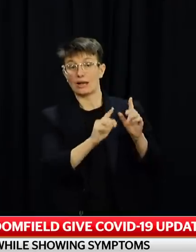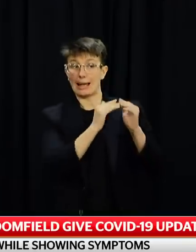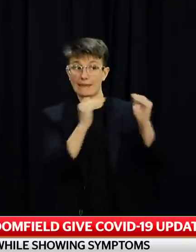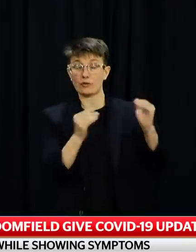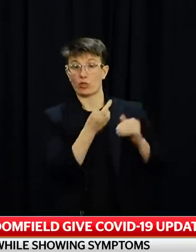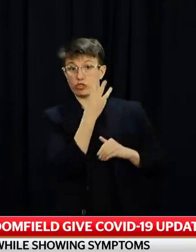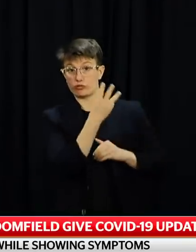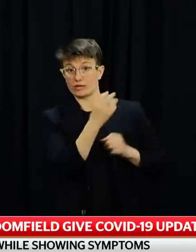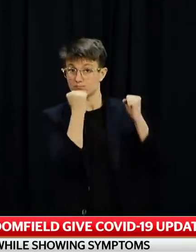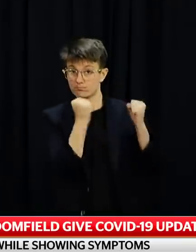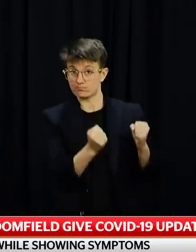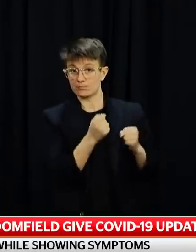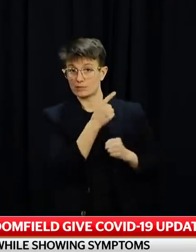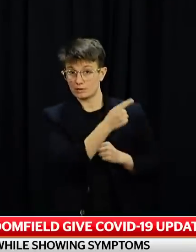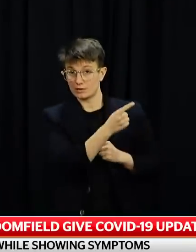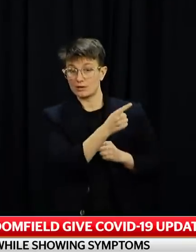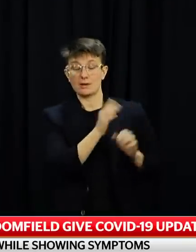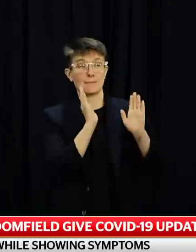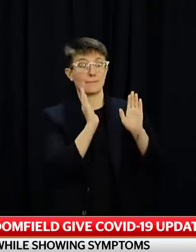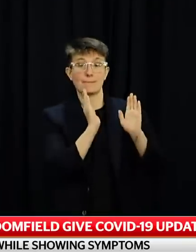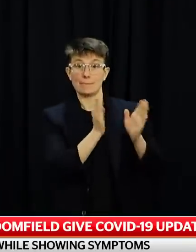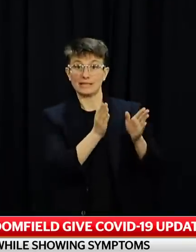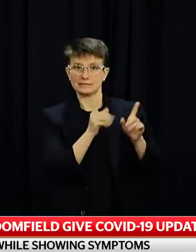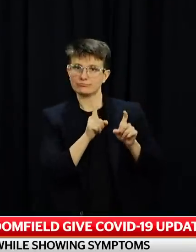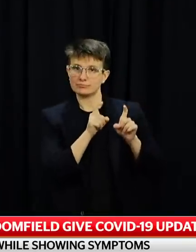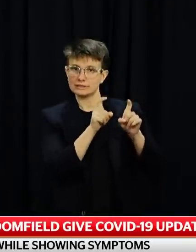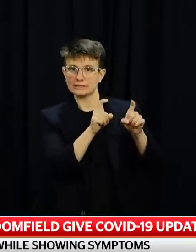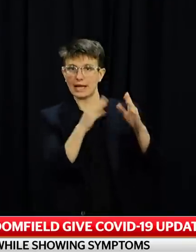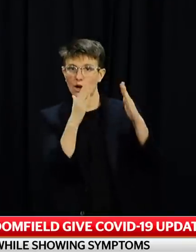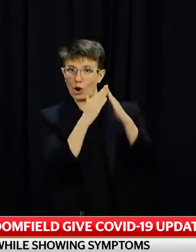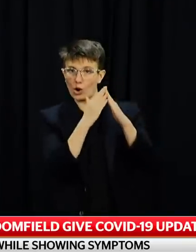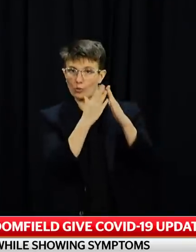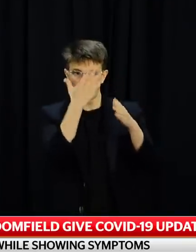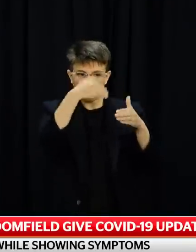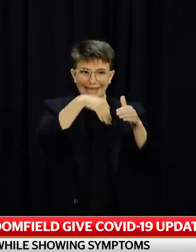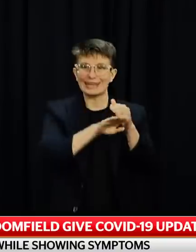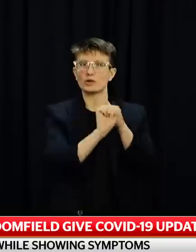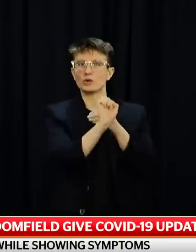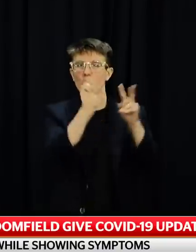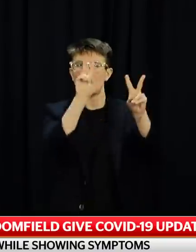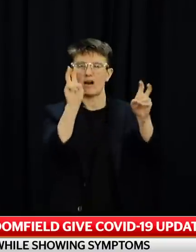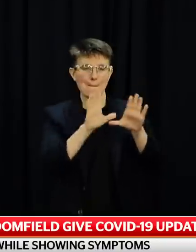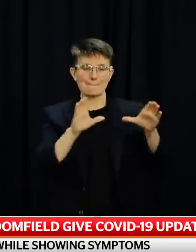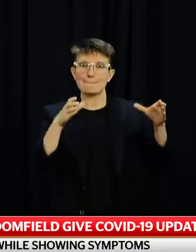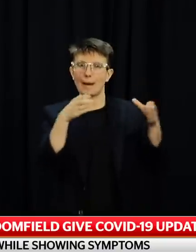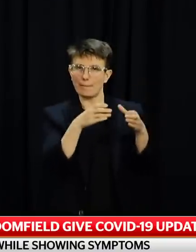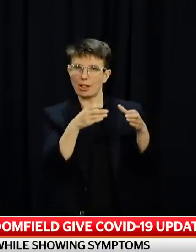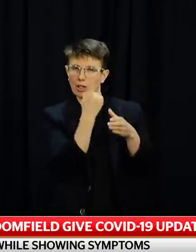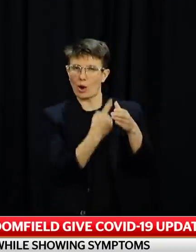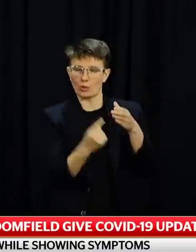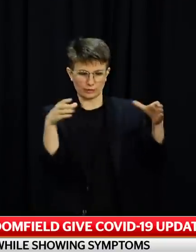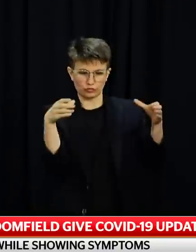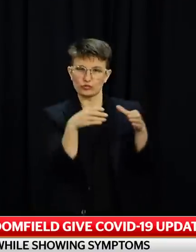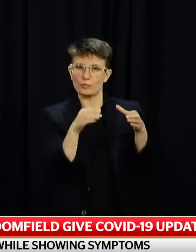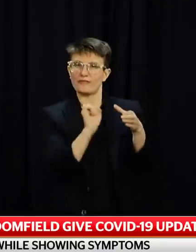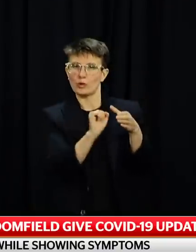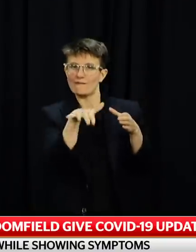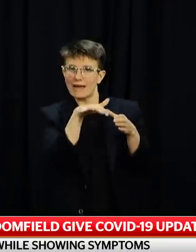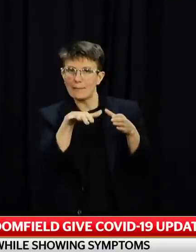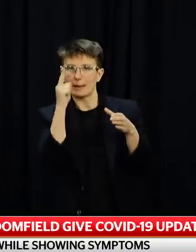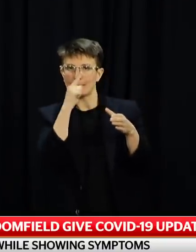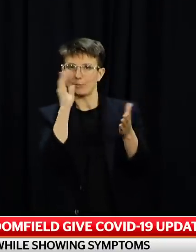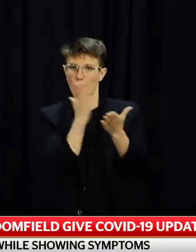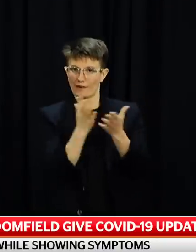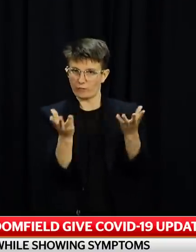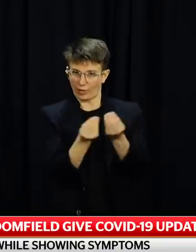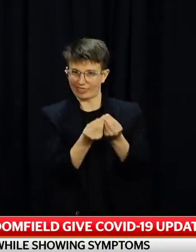bubbles whenever you are not at work or in school. Only the children of essential workers or those